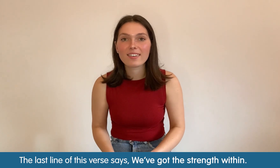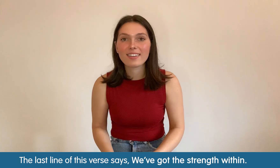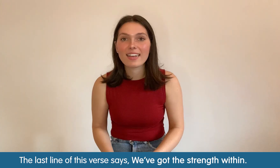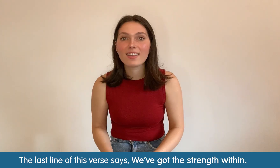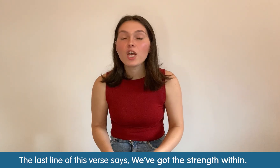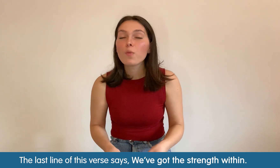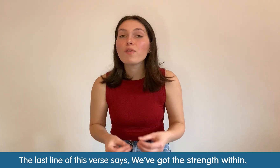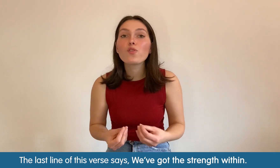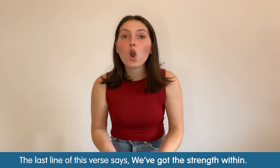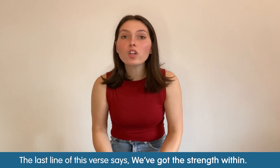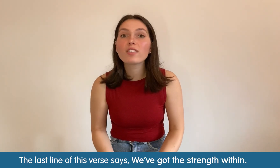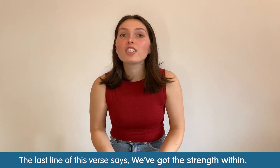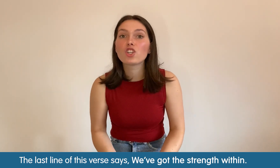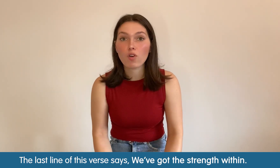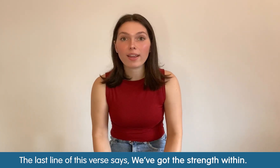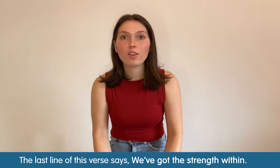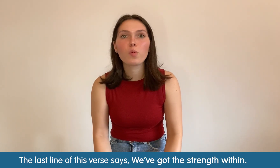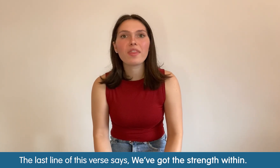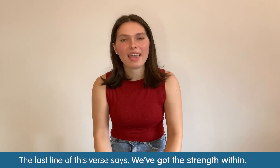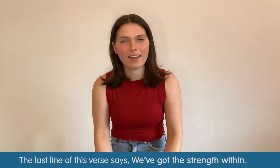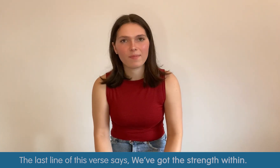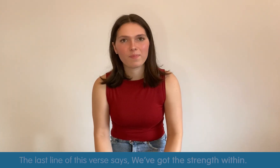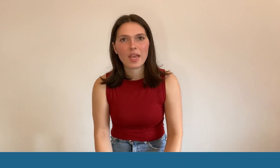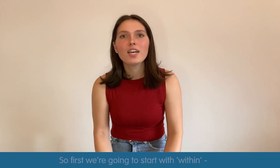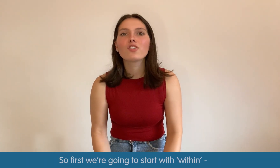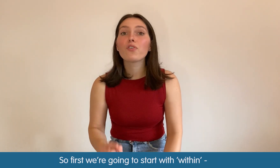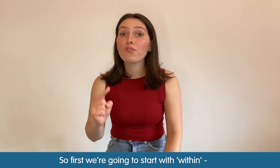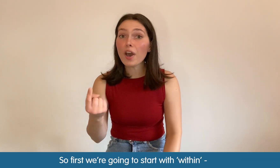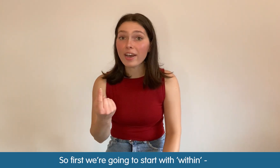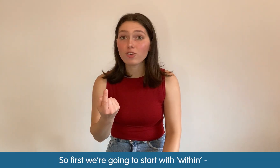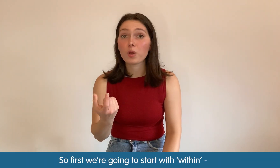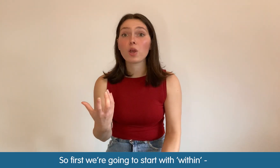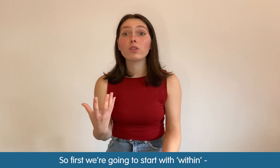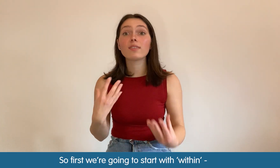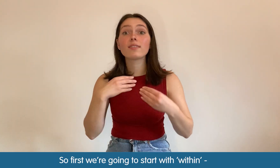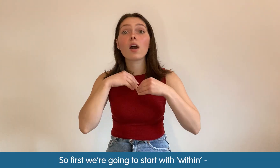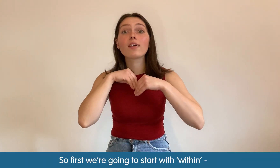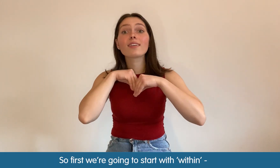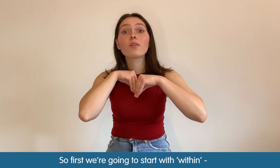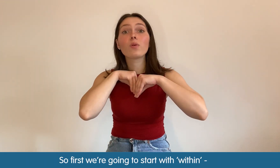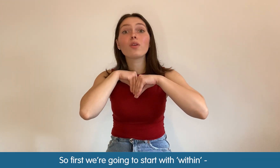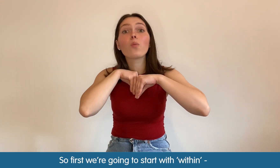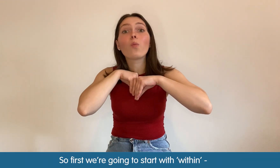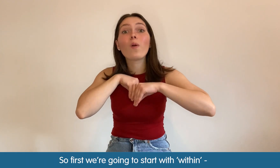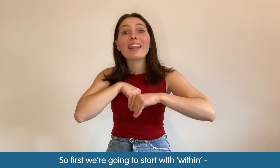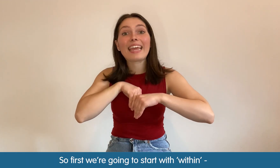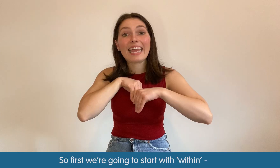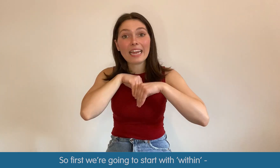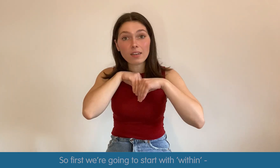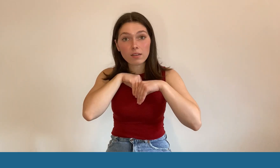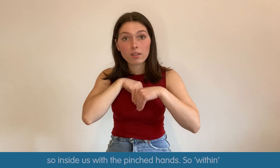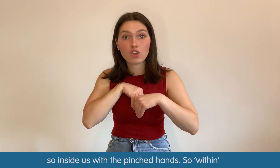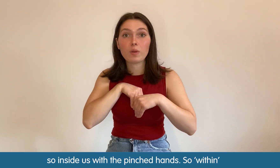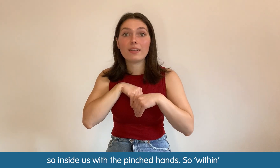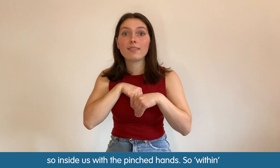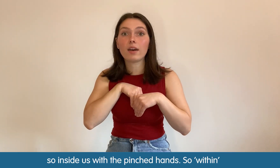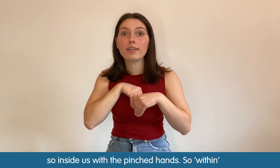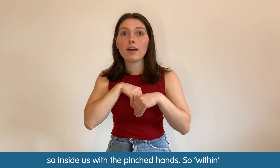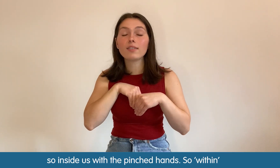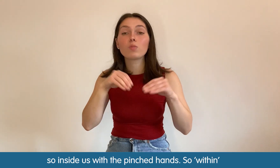says, we've got the strength within. So first we're going to start with within, so inside us with